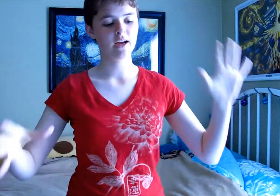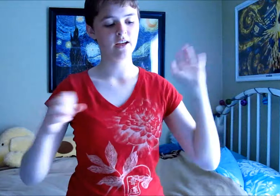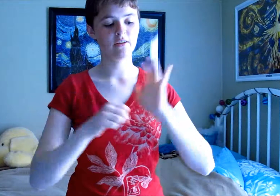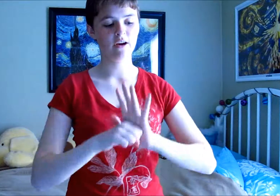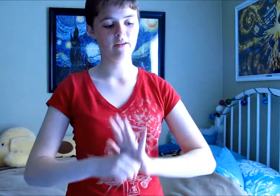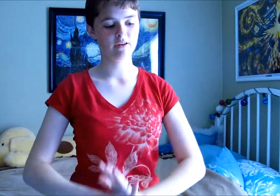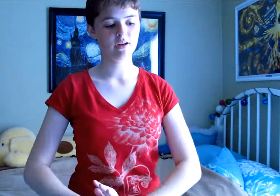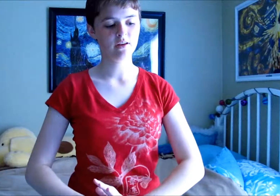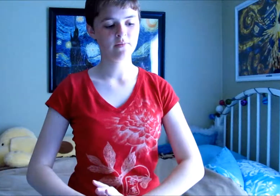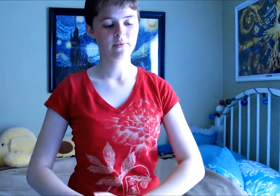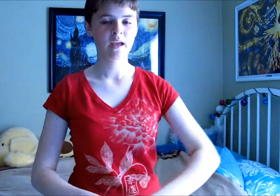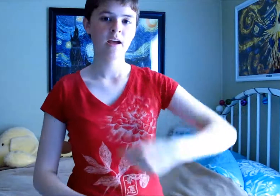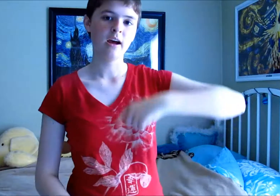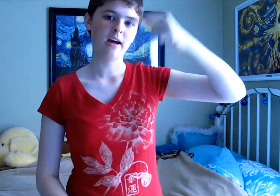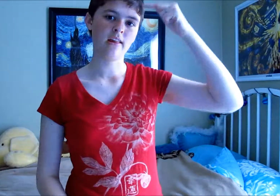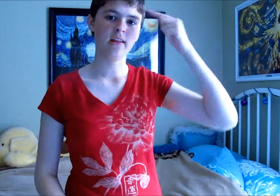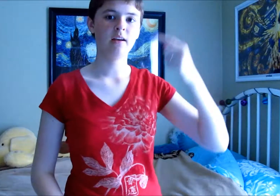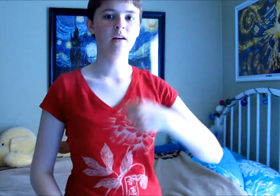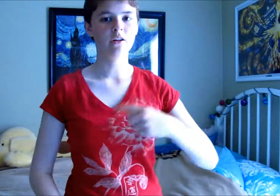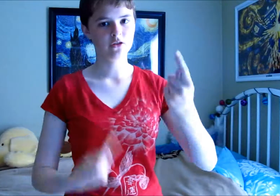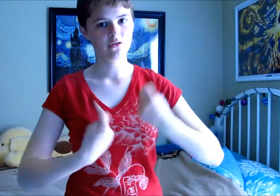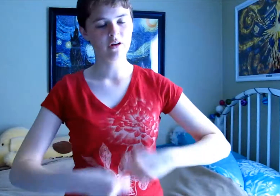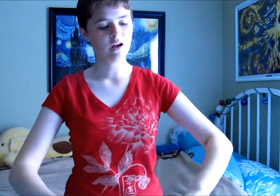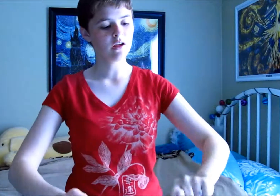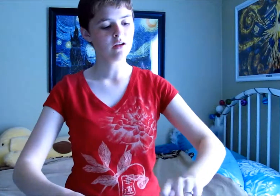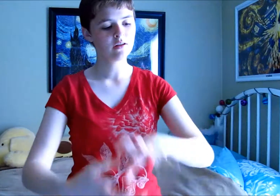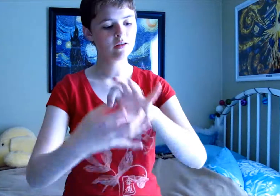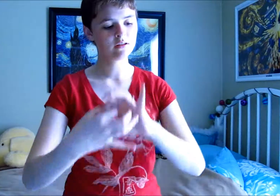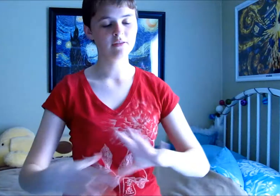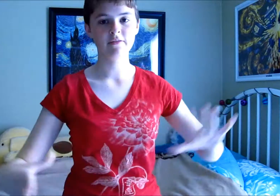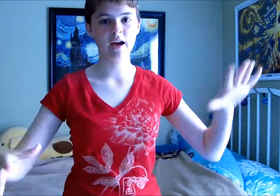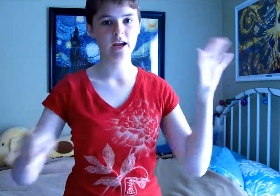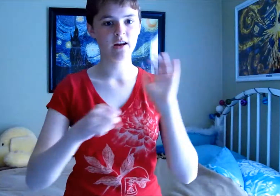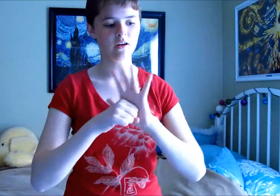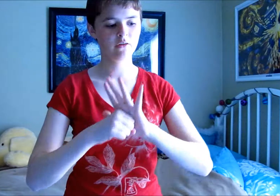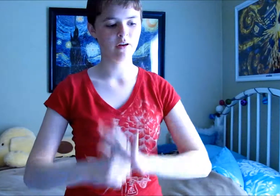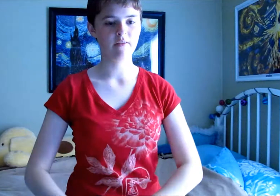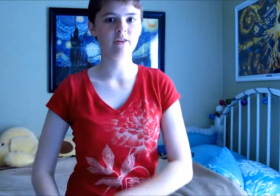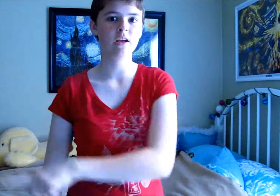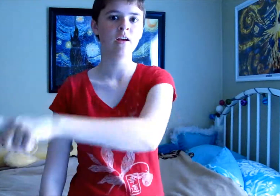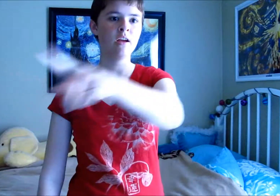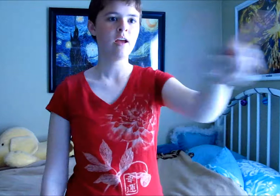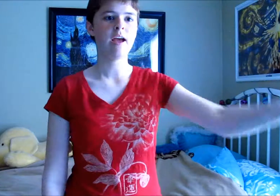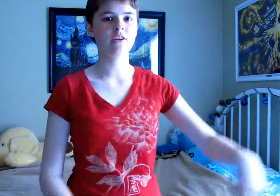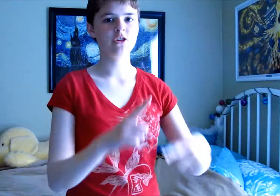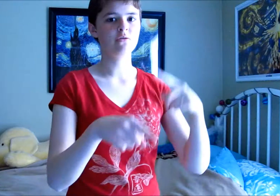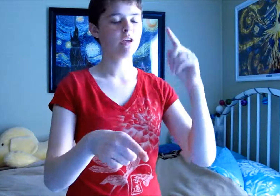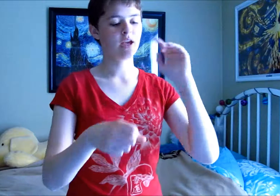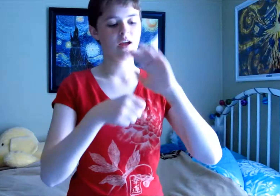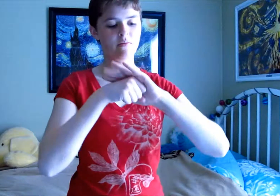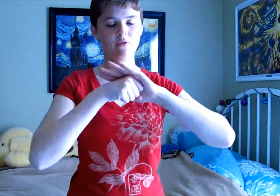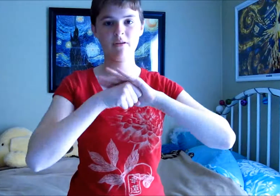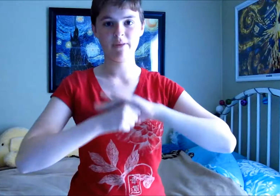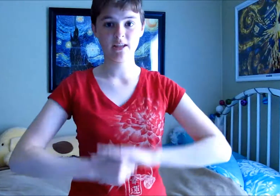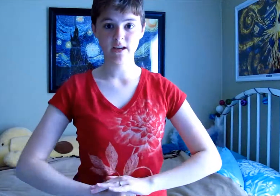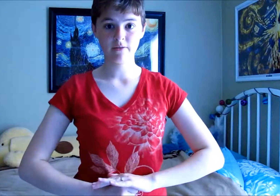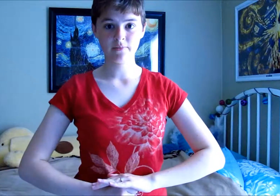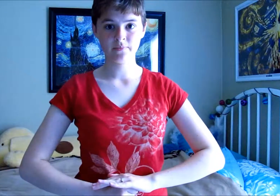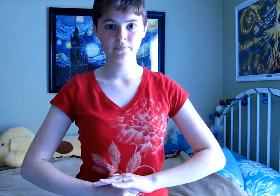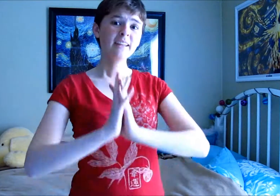defying gravity. I think I'll try defying gravity, and you can't bring me down.